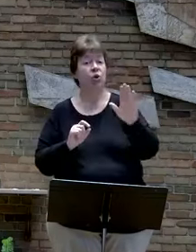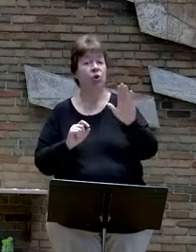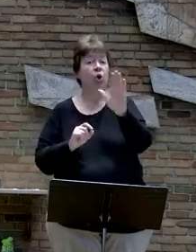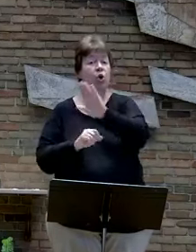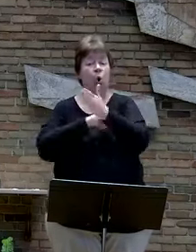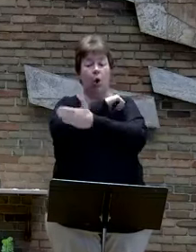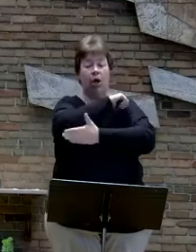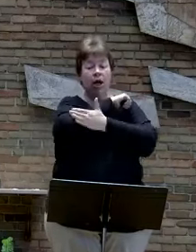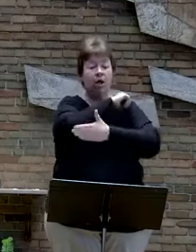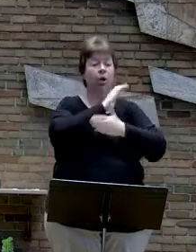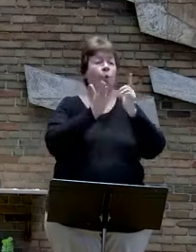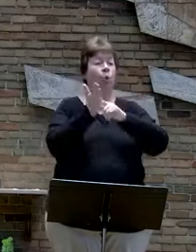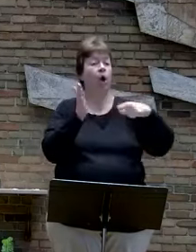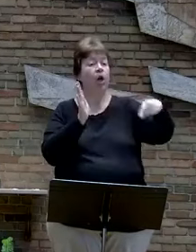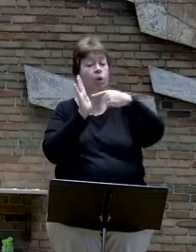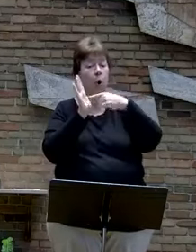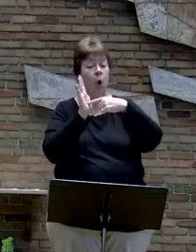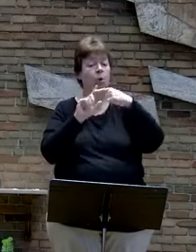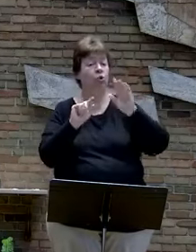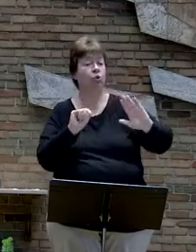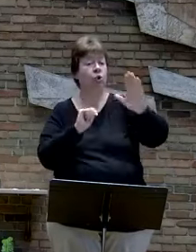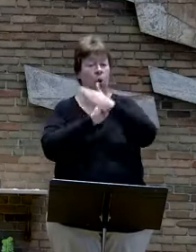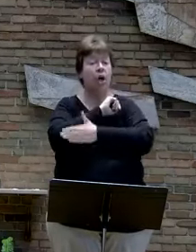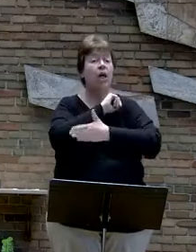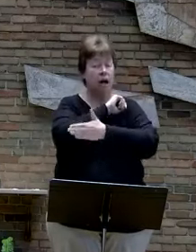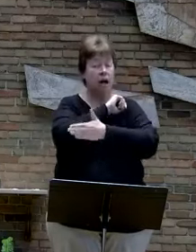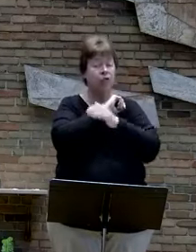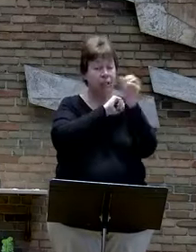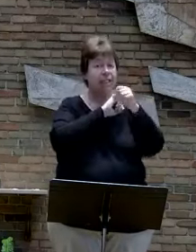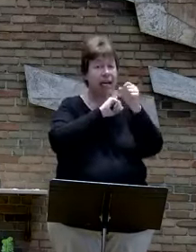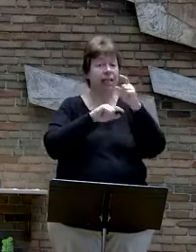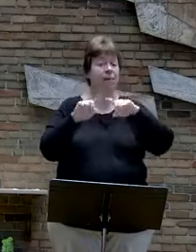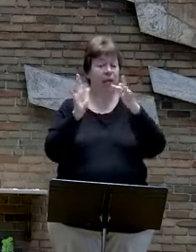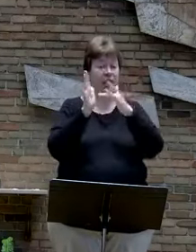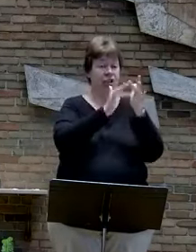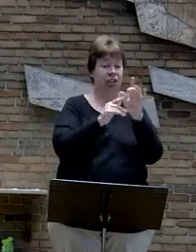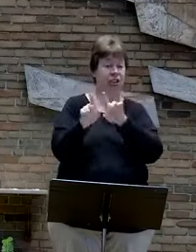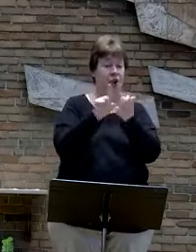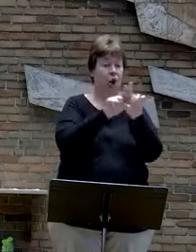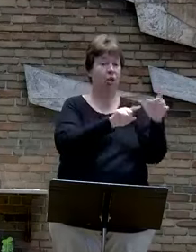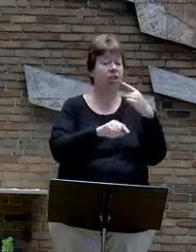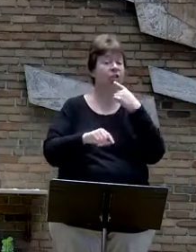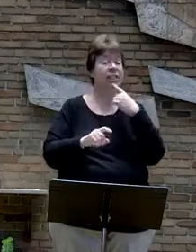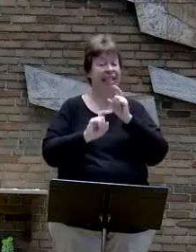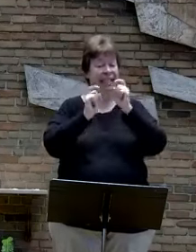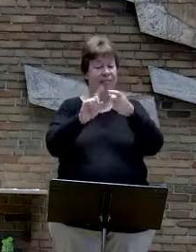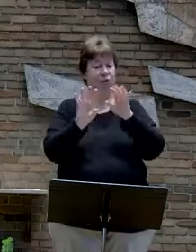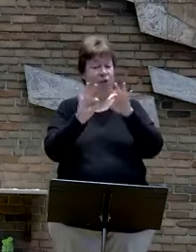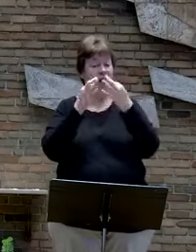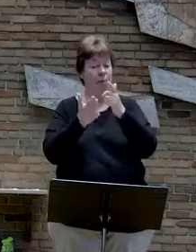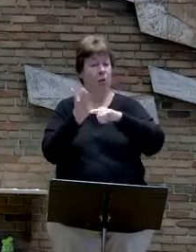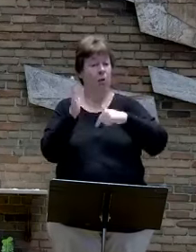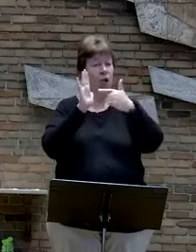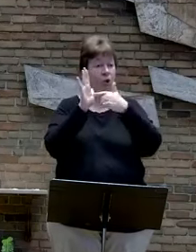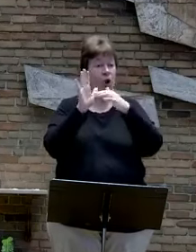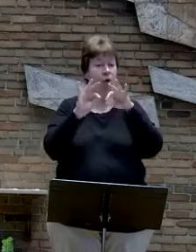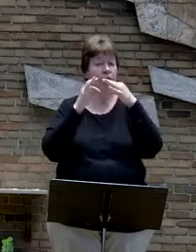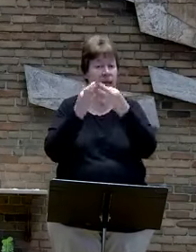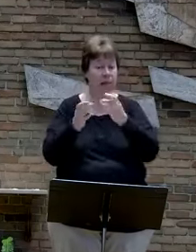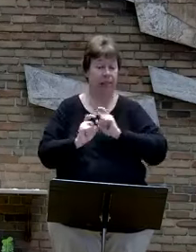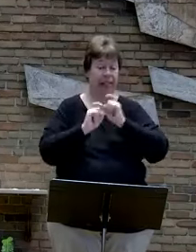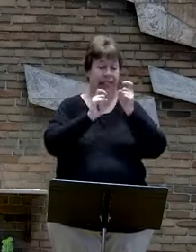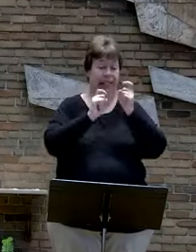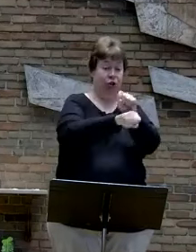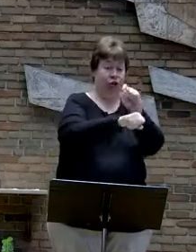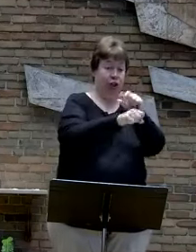give to your country what you owe to your country. But he's also saying, give to your family what you owe to your family. Give to your